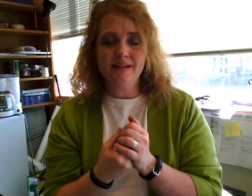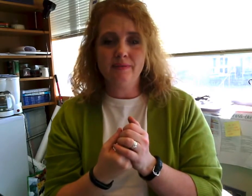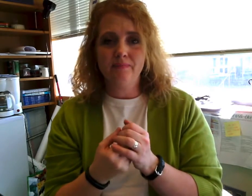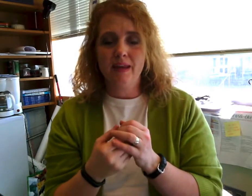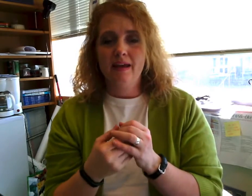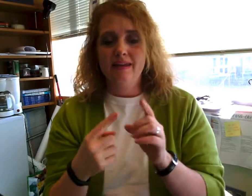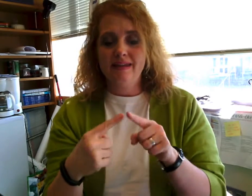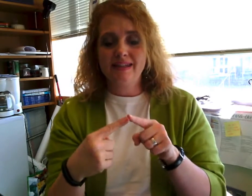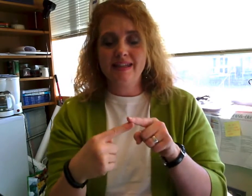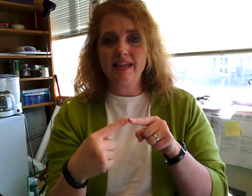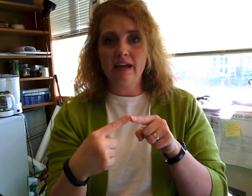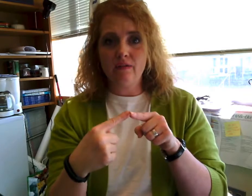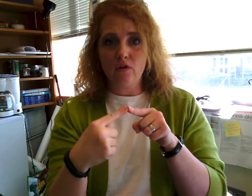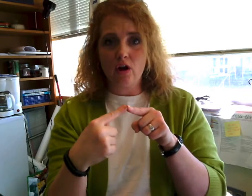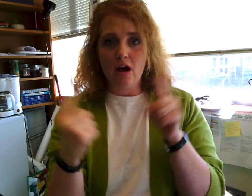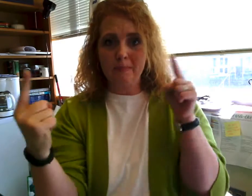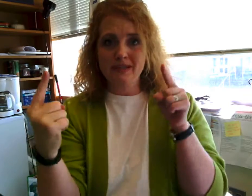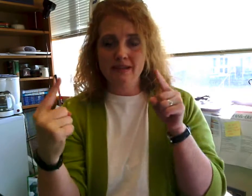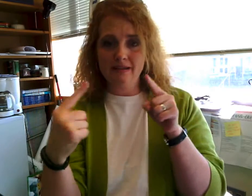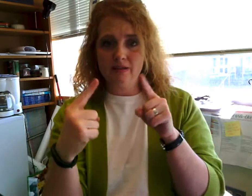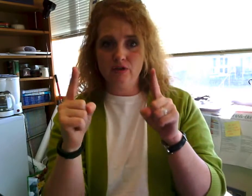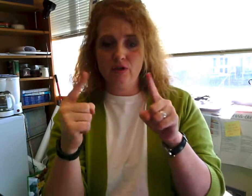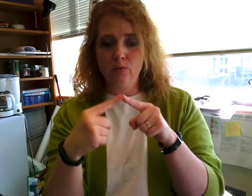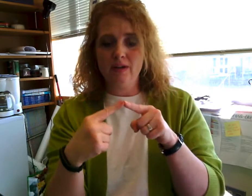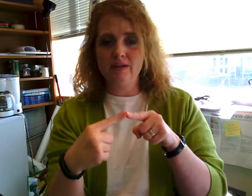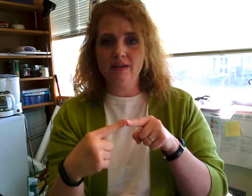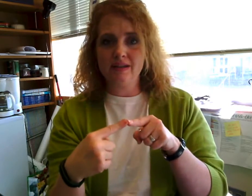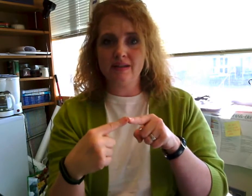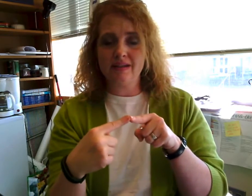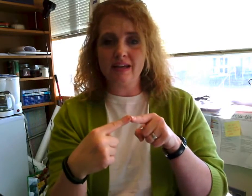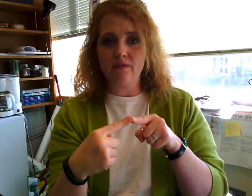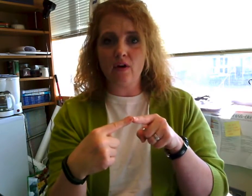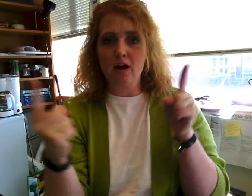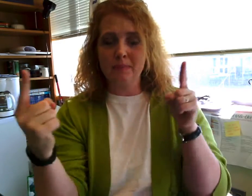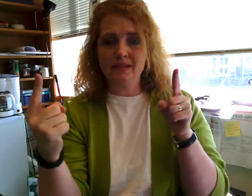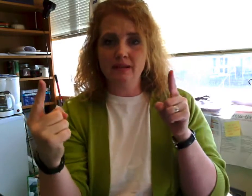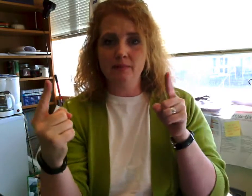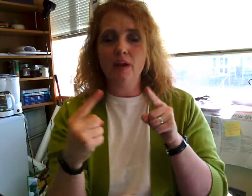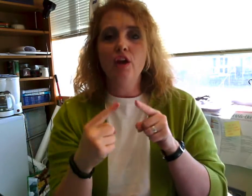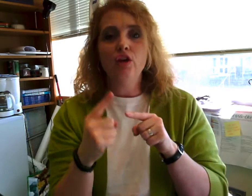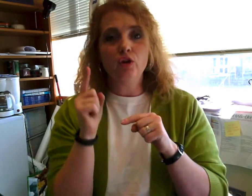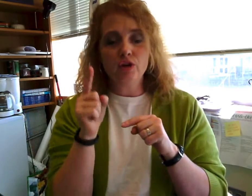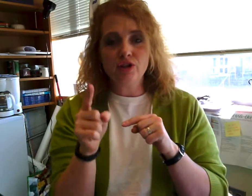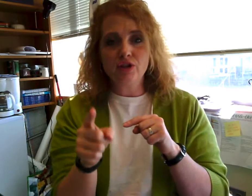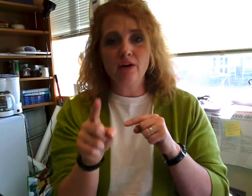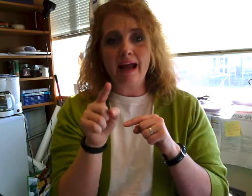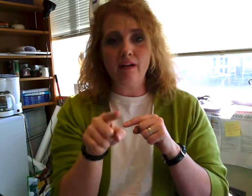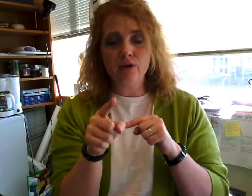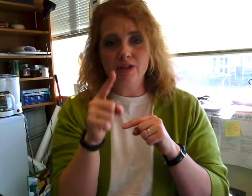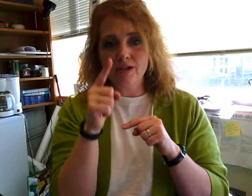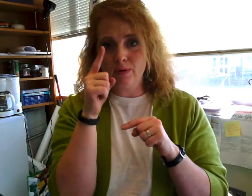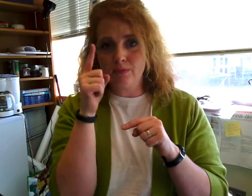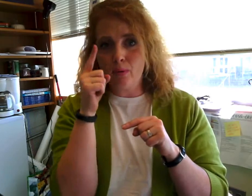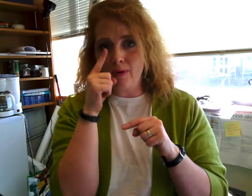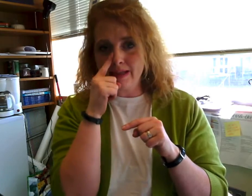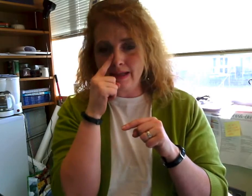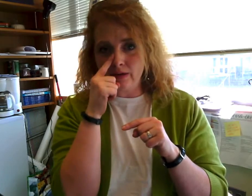allergies. This is the sign for opposite. Two ones. This is the sign for opposite. You're going to start allergies with pointing at